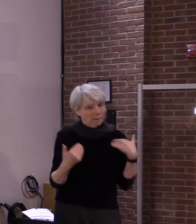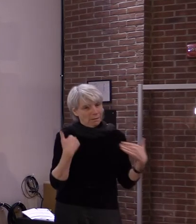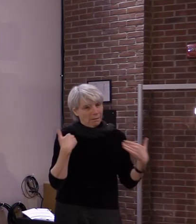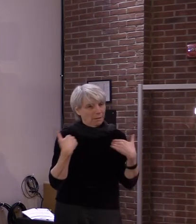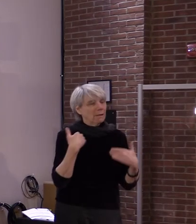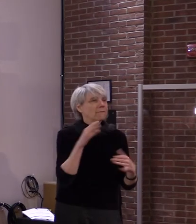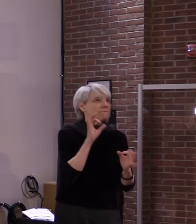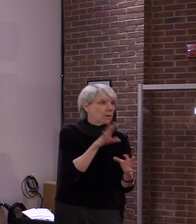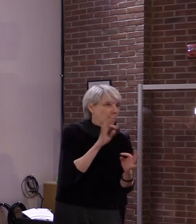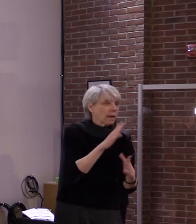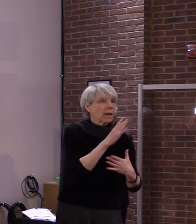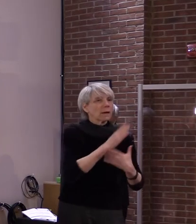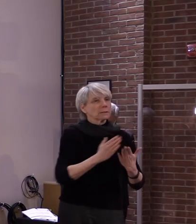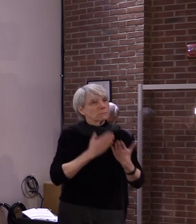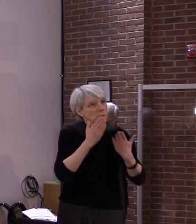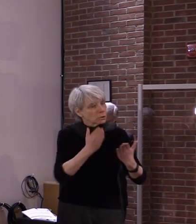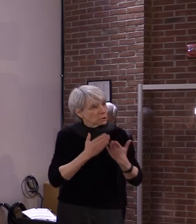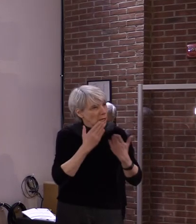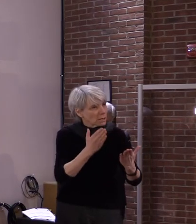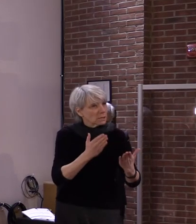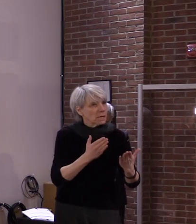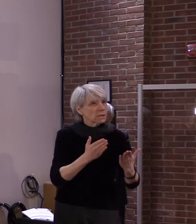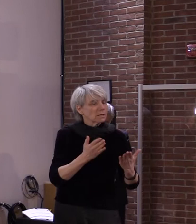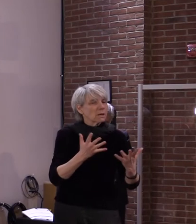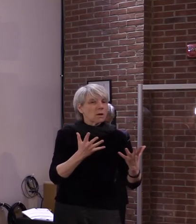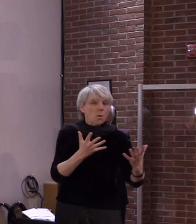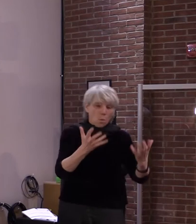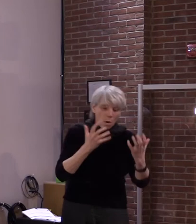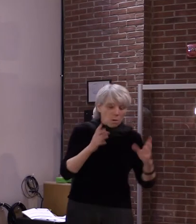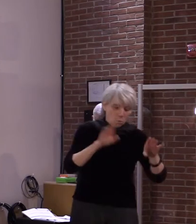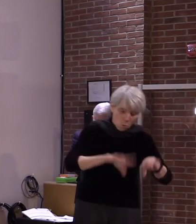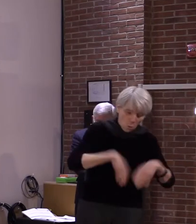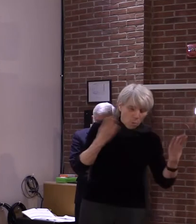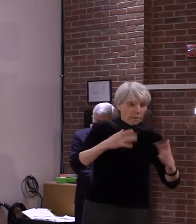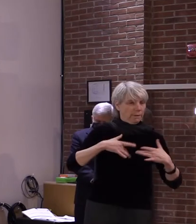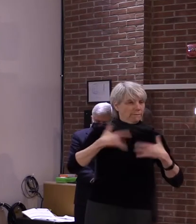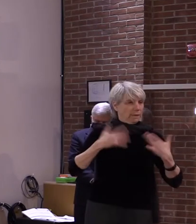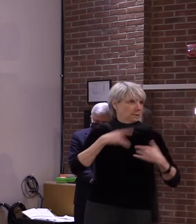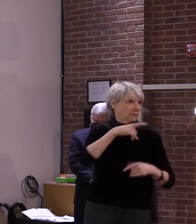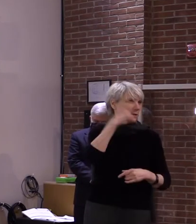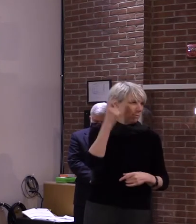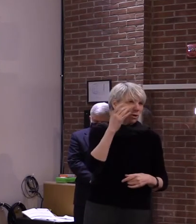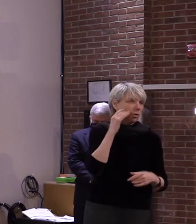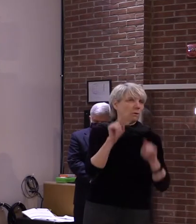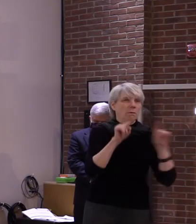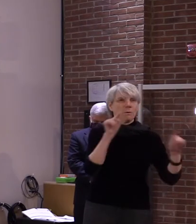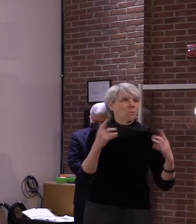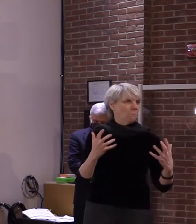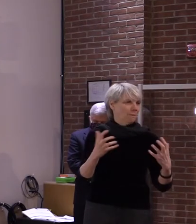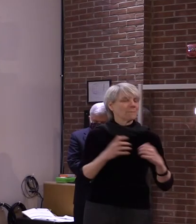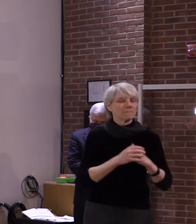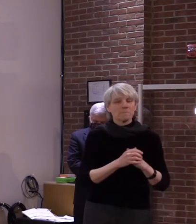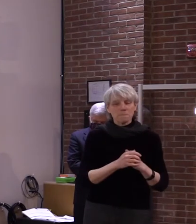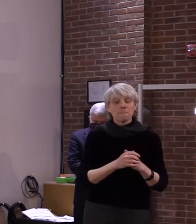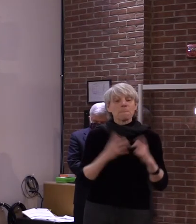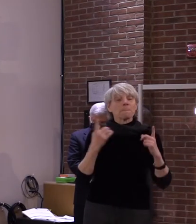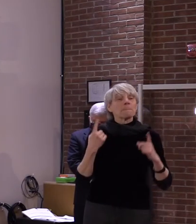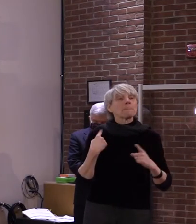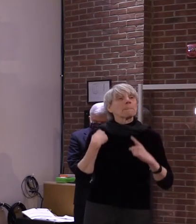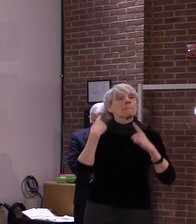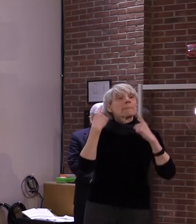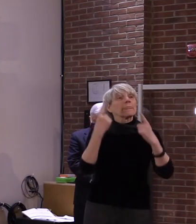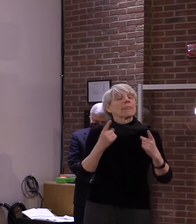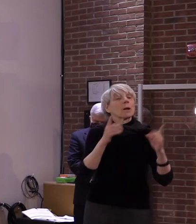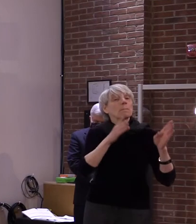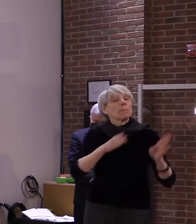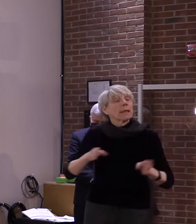suggestions on our restart plan for events this summer and as we have done throughout this crisis the restart team is